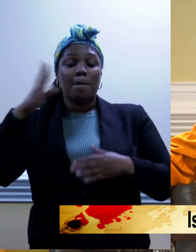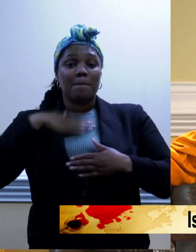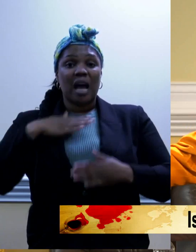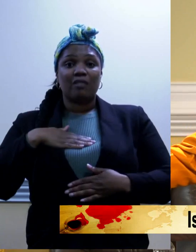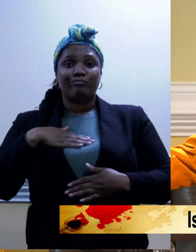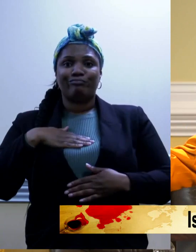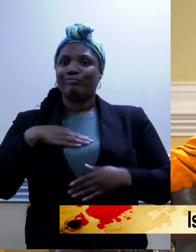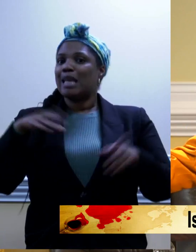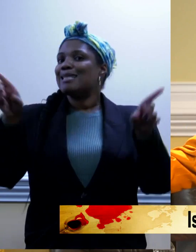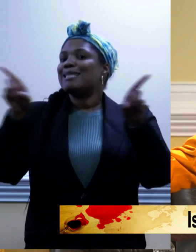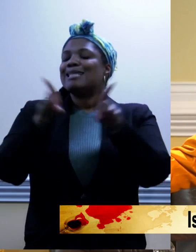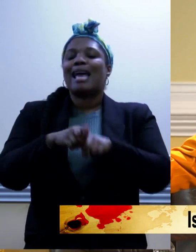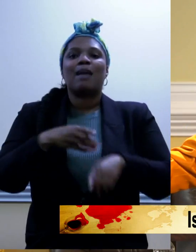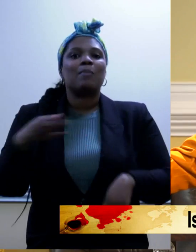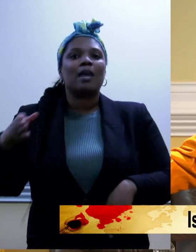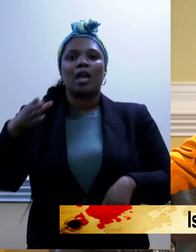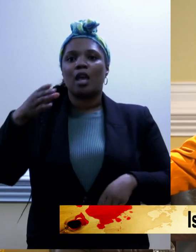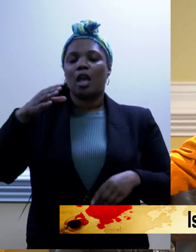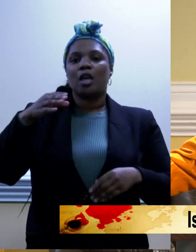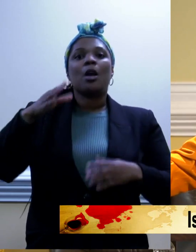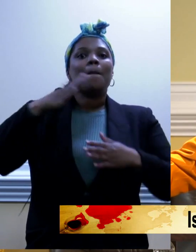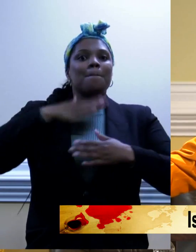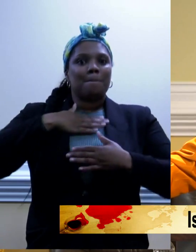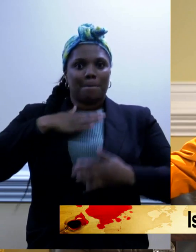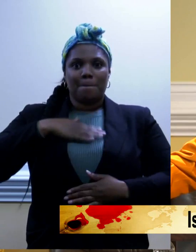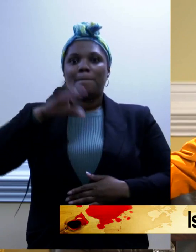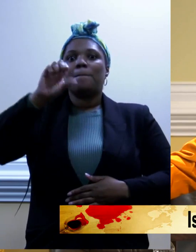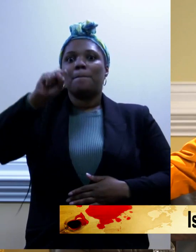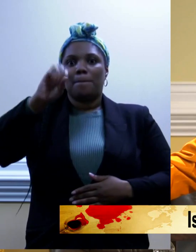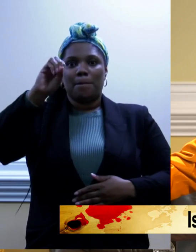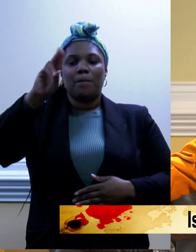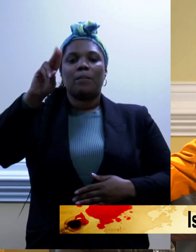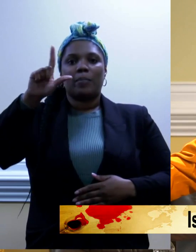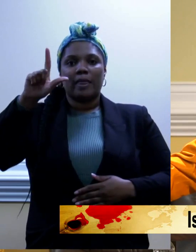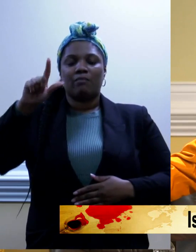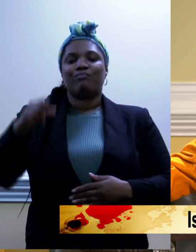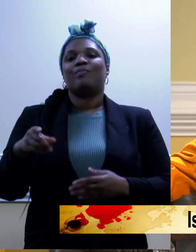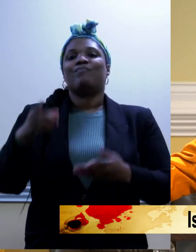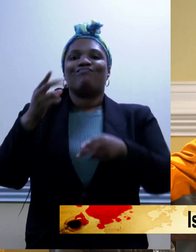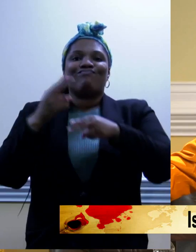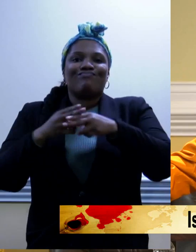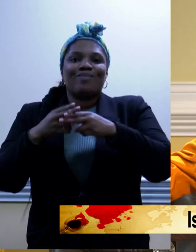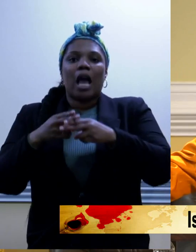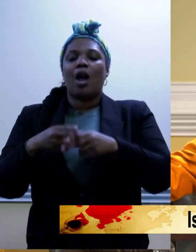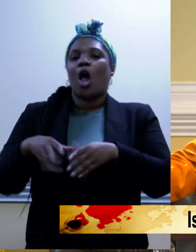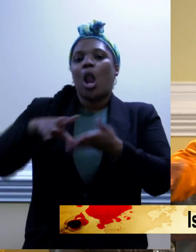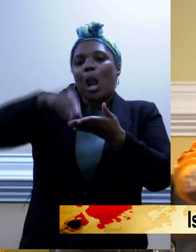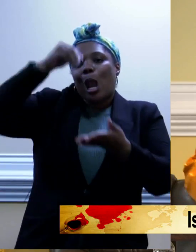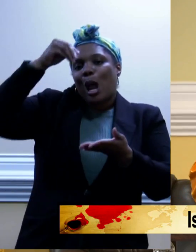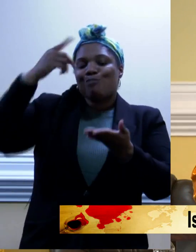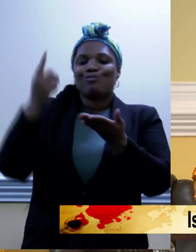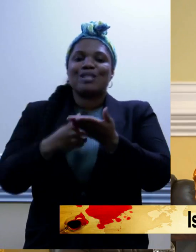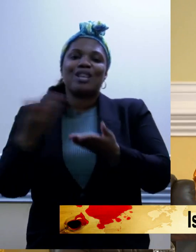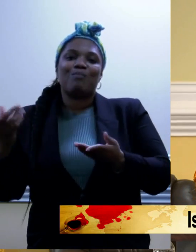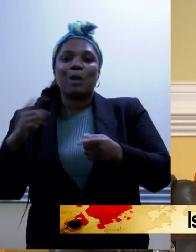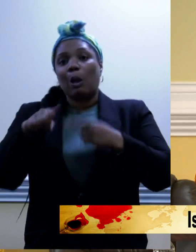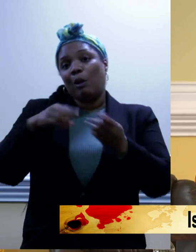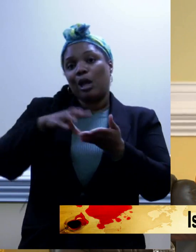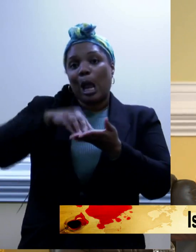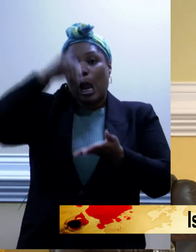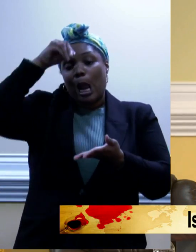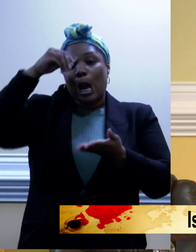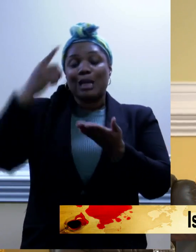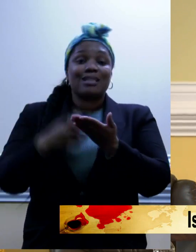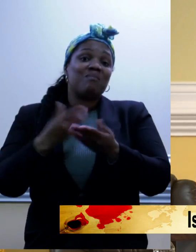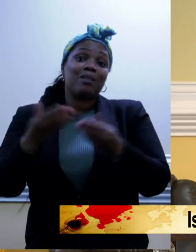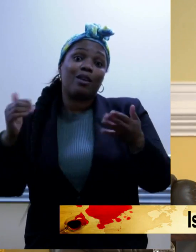and the soul is the same. One and the same. That's why you call learning something on your way to learning something. Think about this, sisters and brothers.